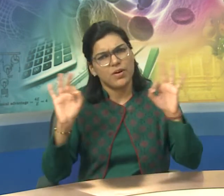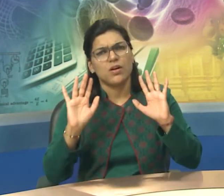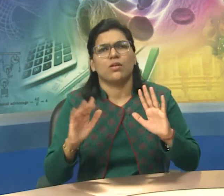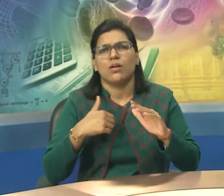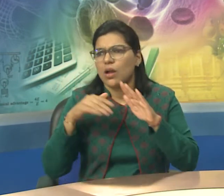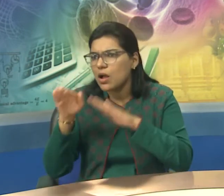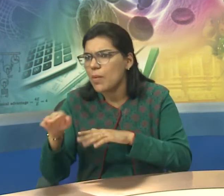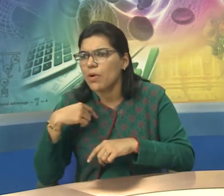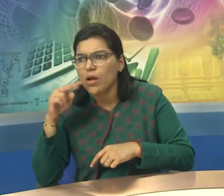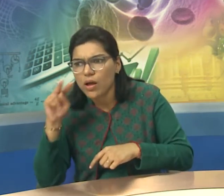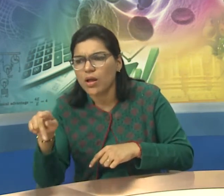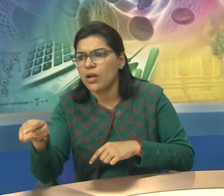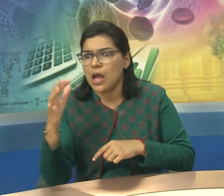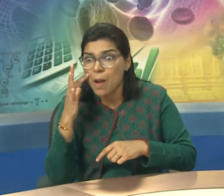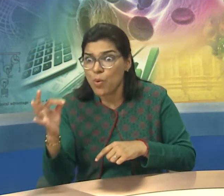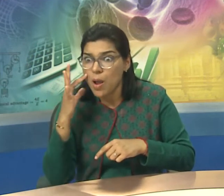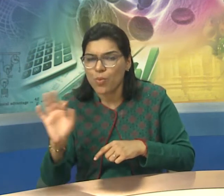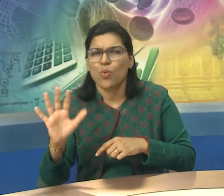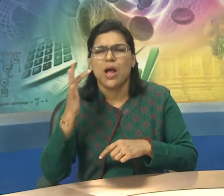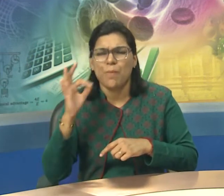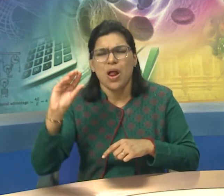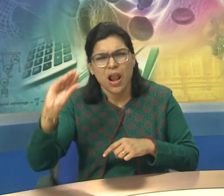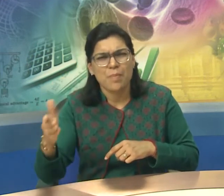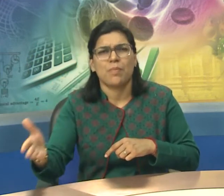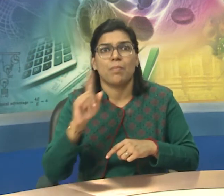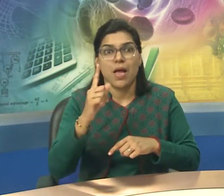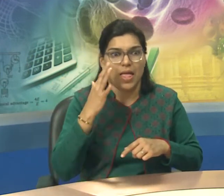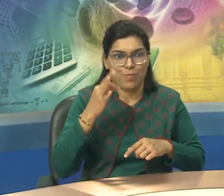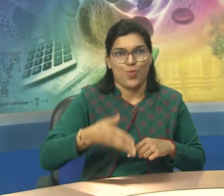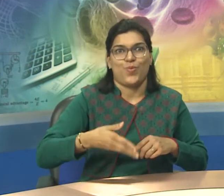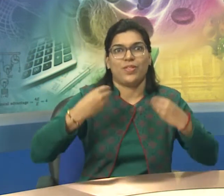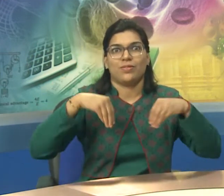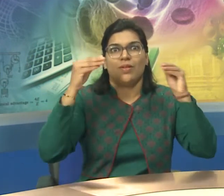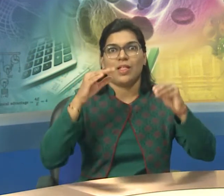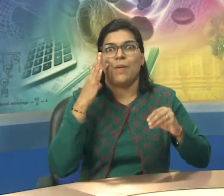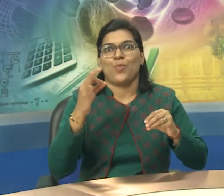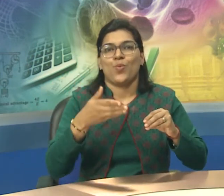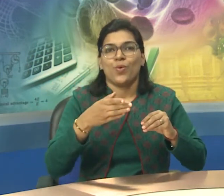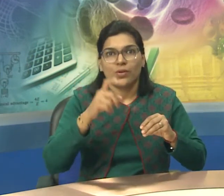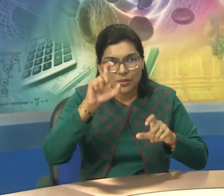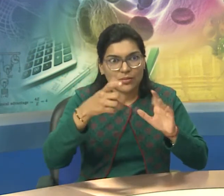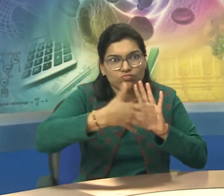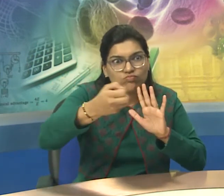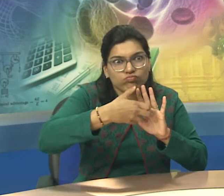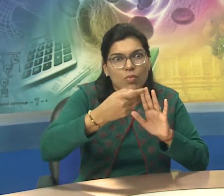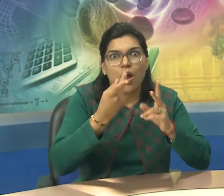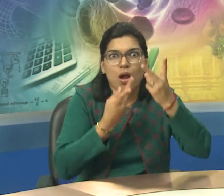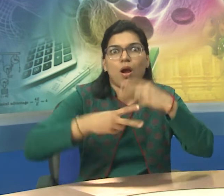its customers' needs. Company can plan how their business